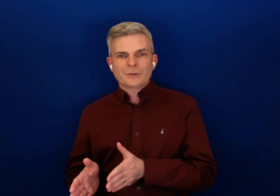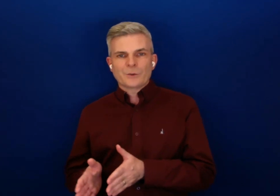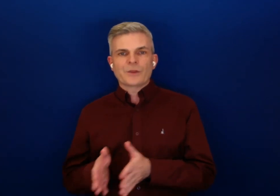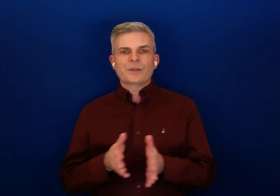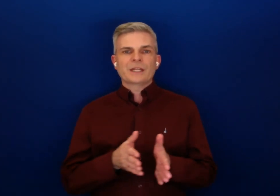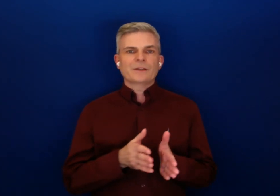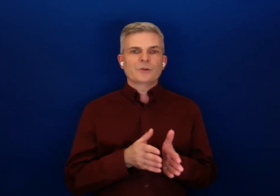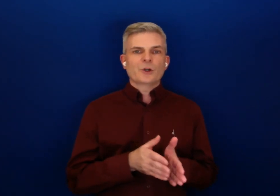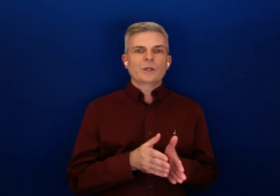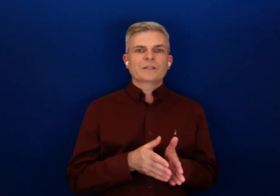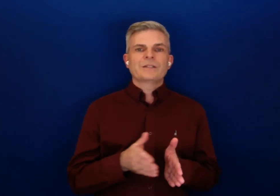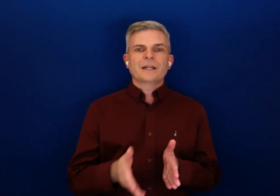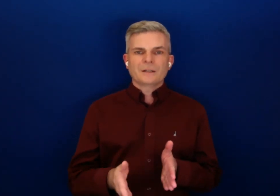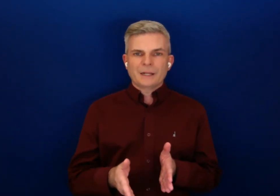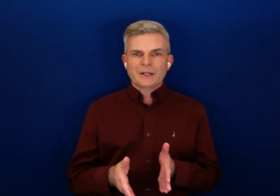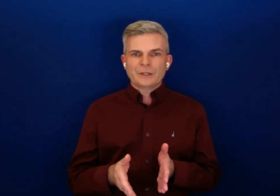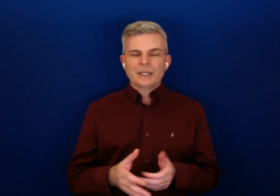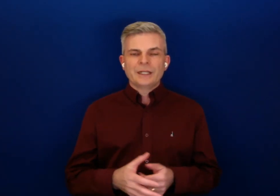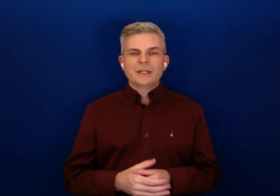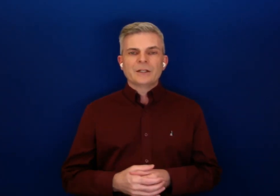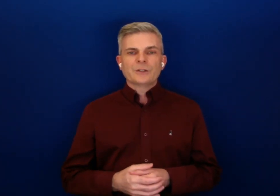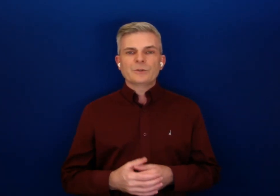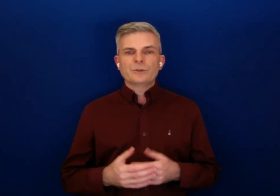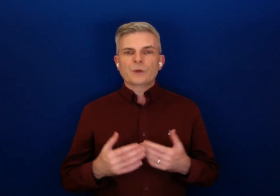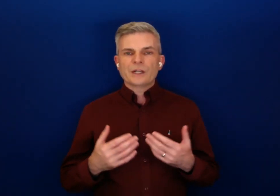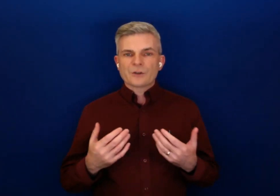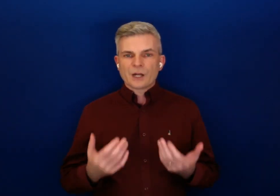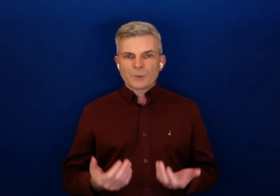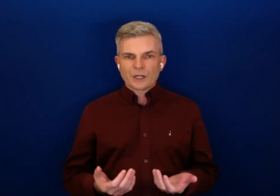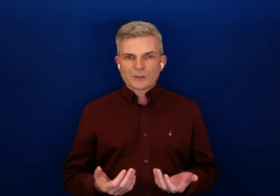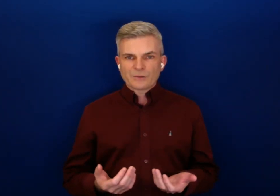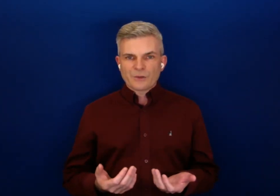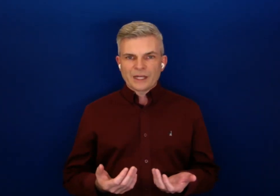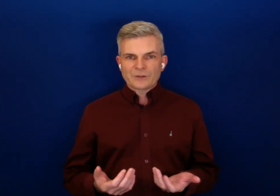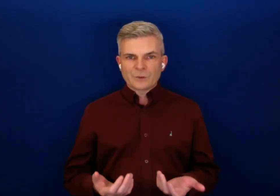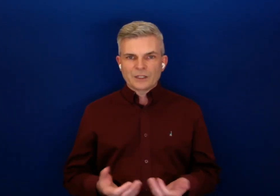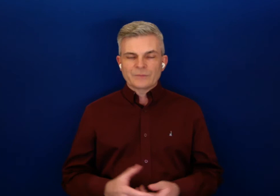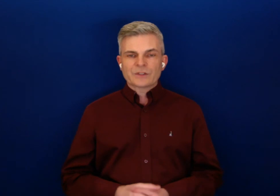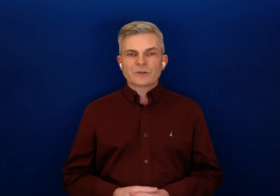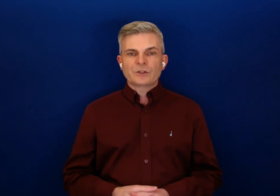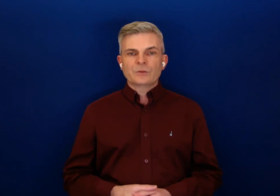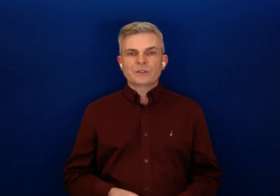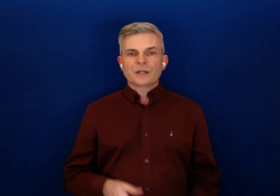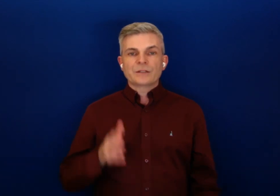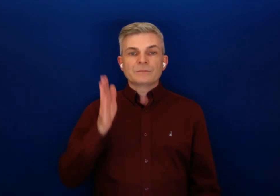or the thing that you're going to tell about, you do raise your eyebrows for that as well. So you would sign